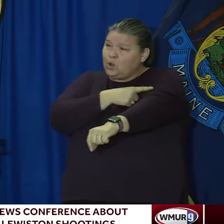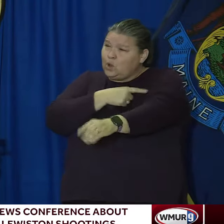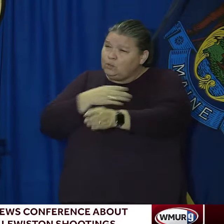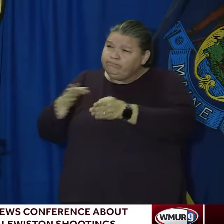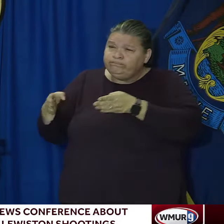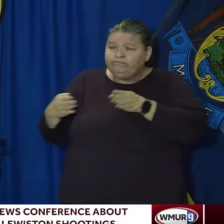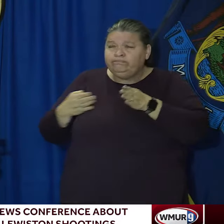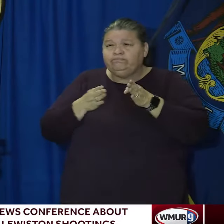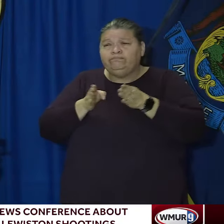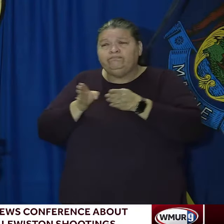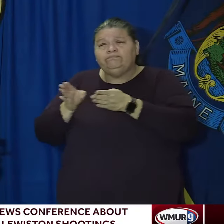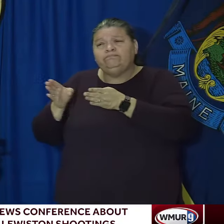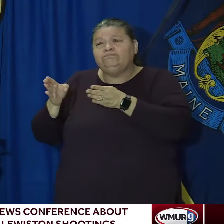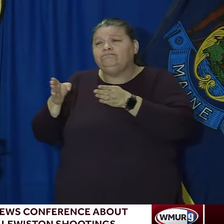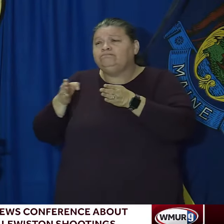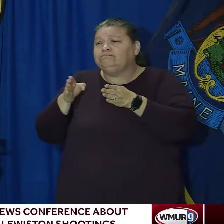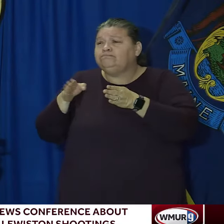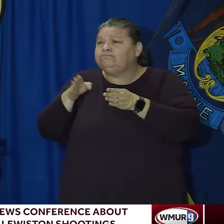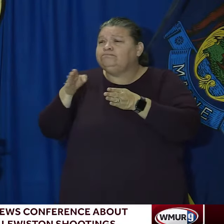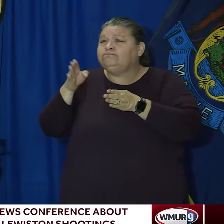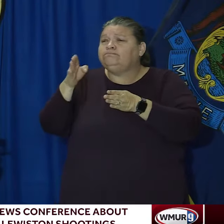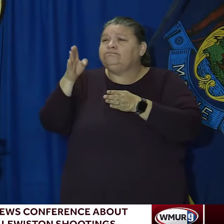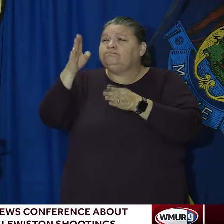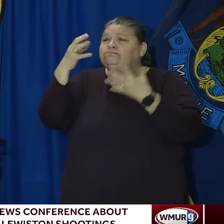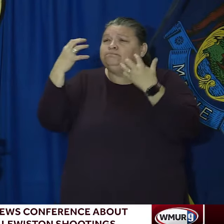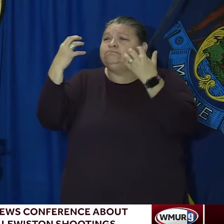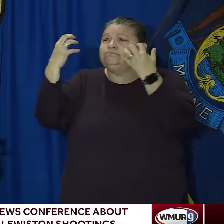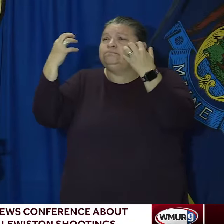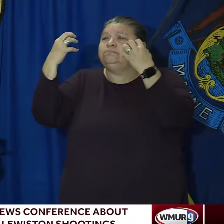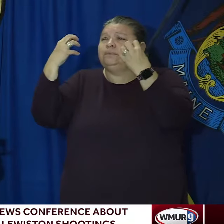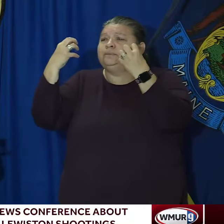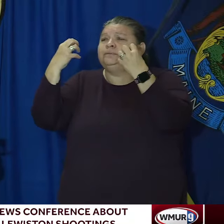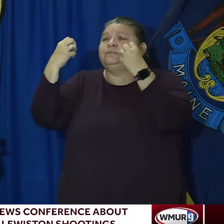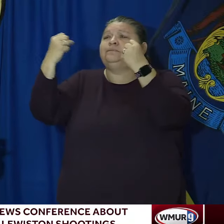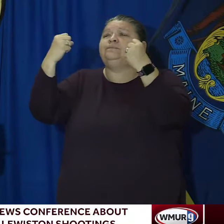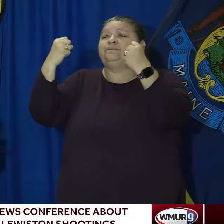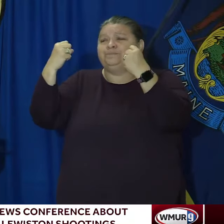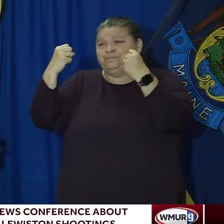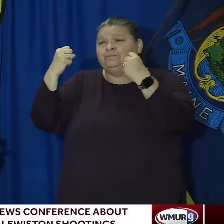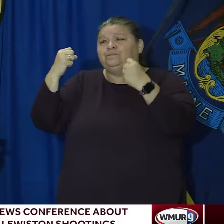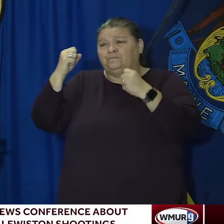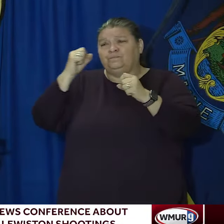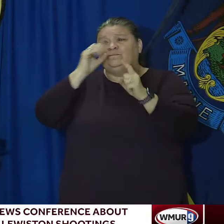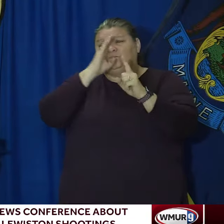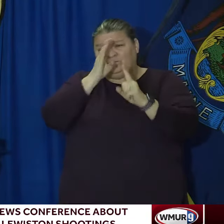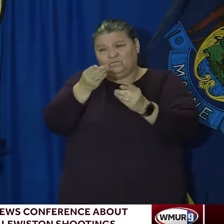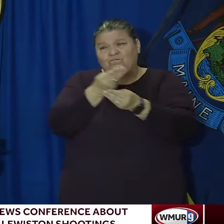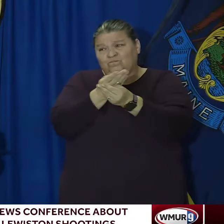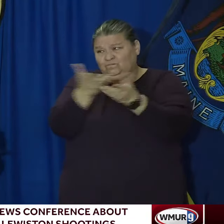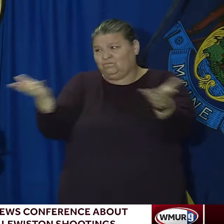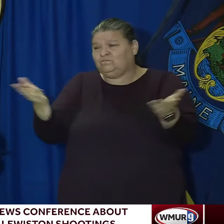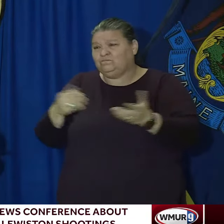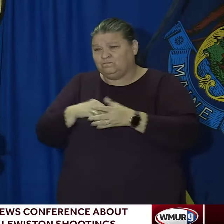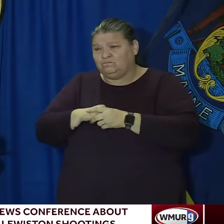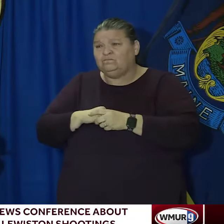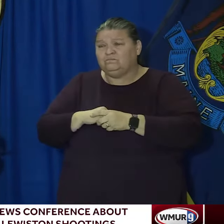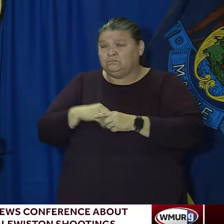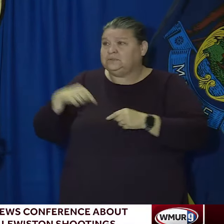recovery, make no mistake, I believe the people of Maine deserve